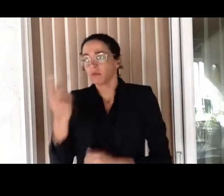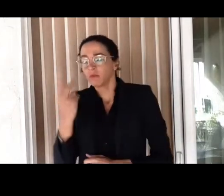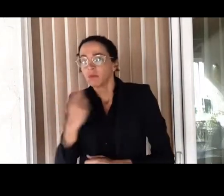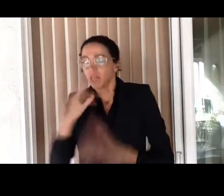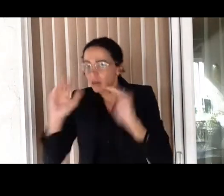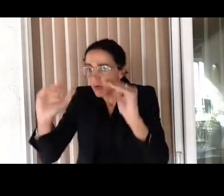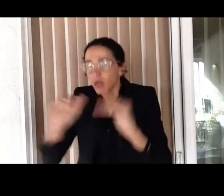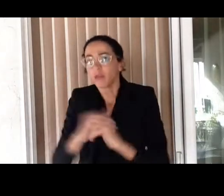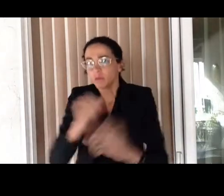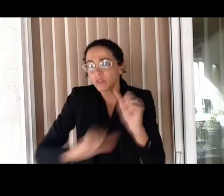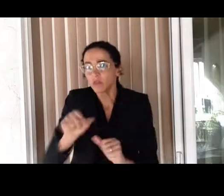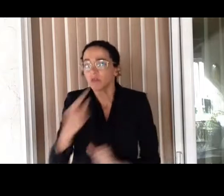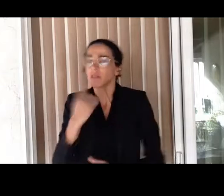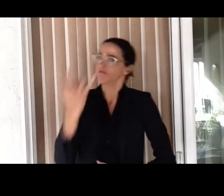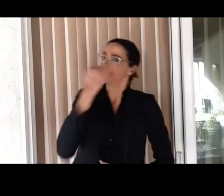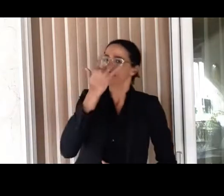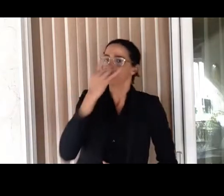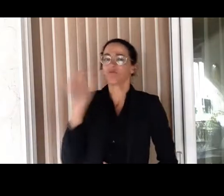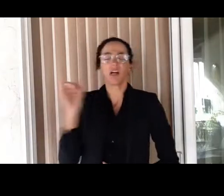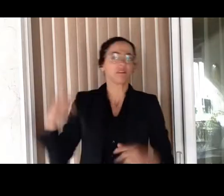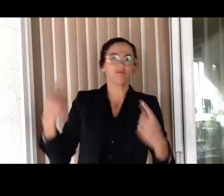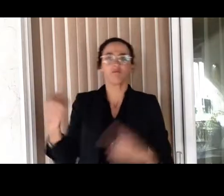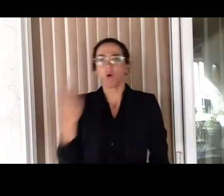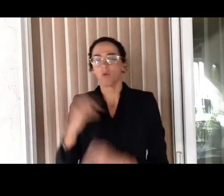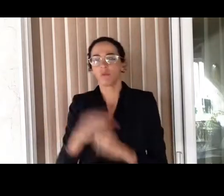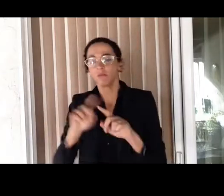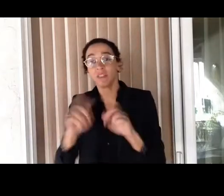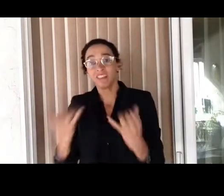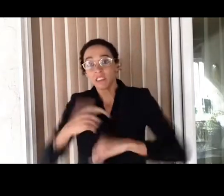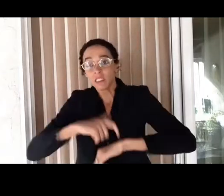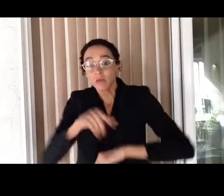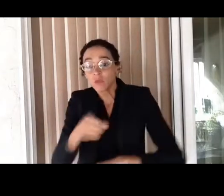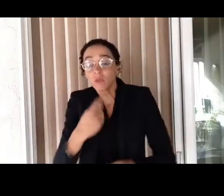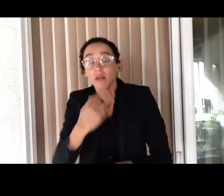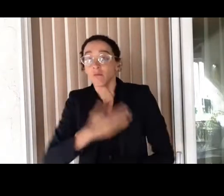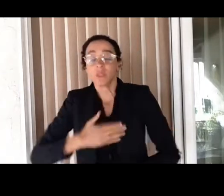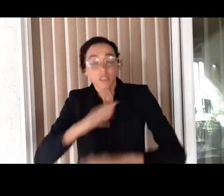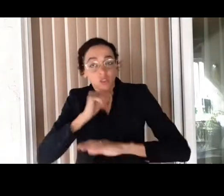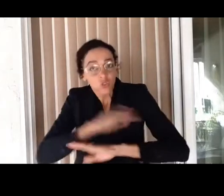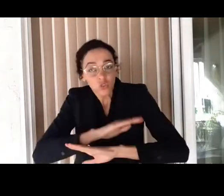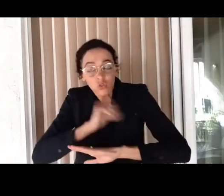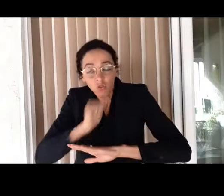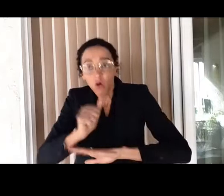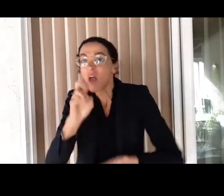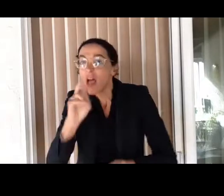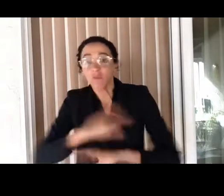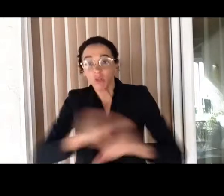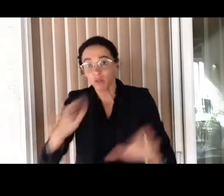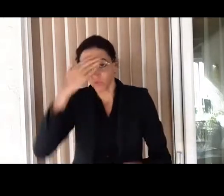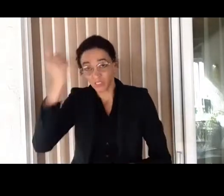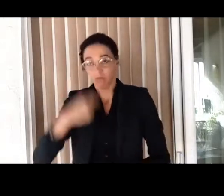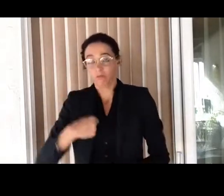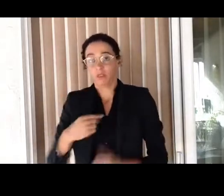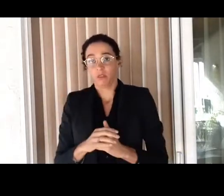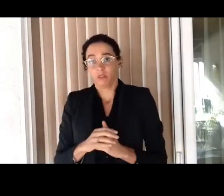that you loved me just like you always did. But this time you said, please don't ever forget me. And there were tears in your